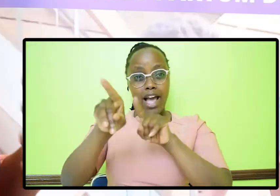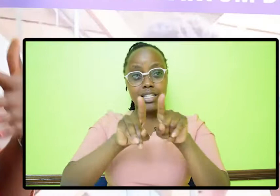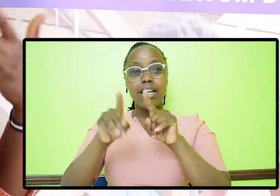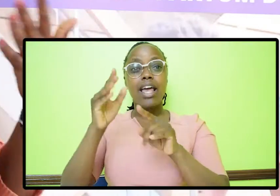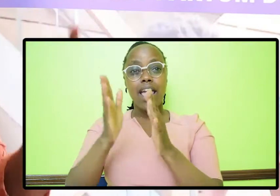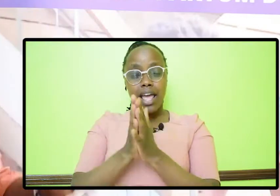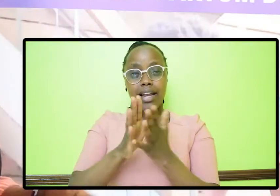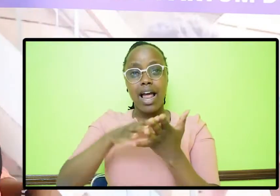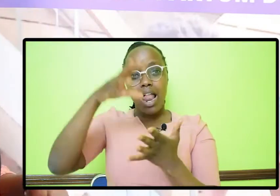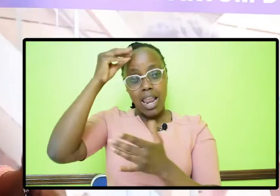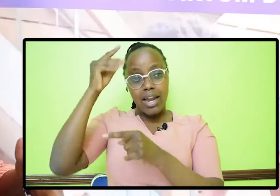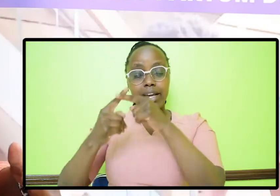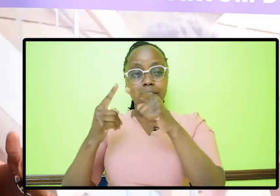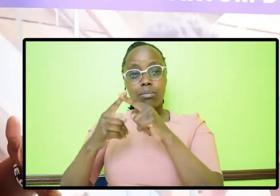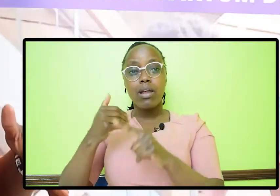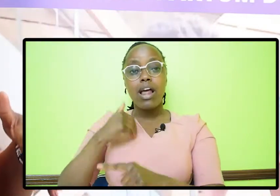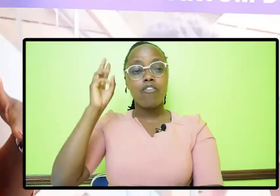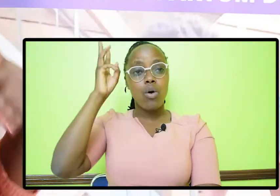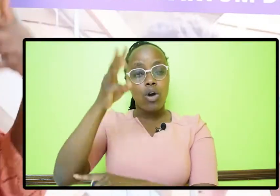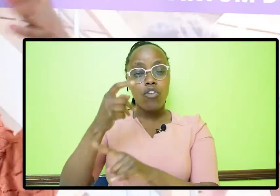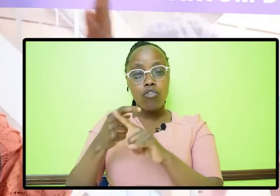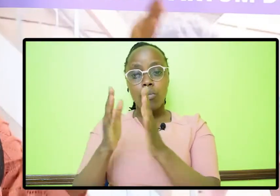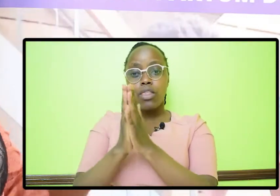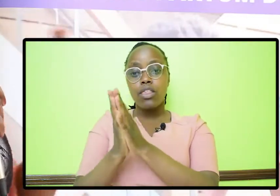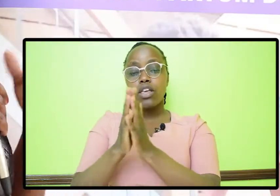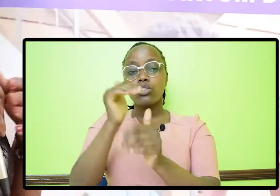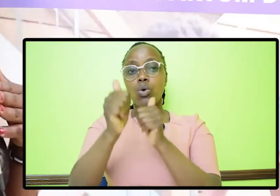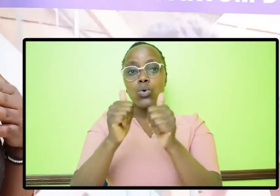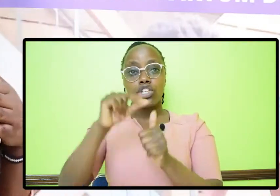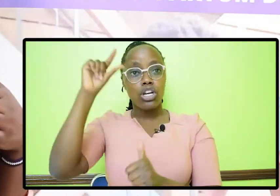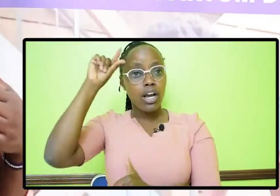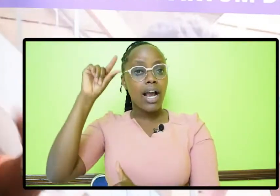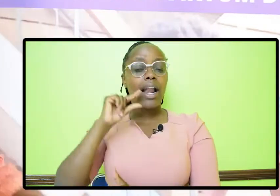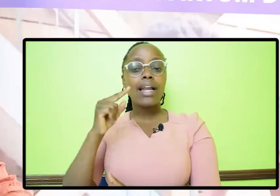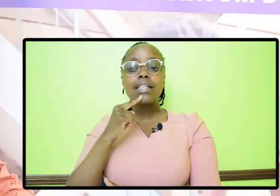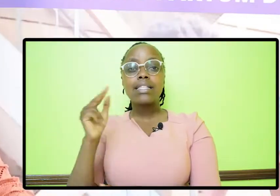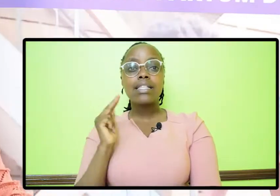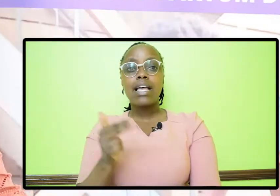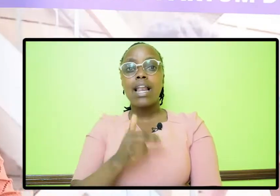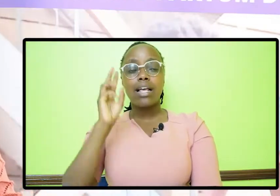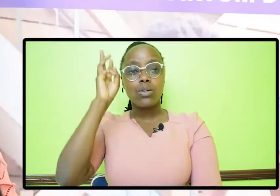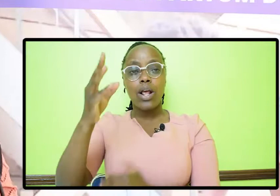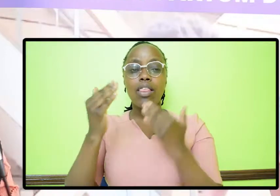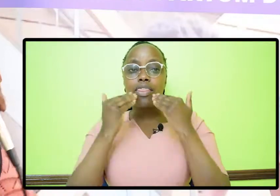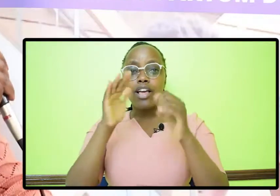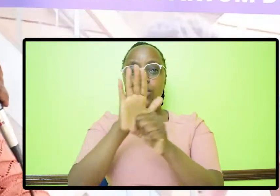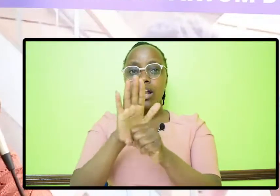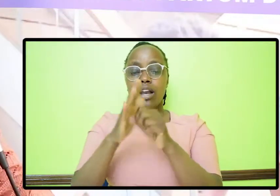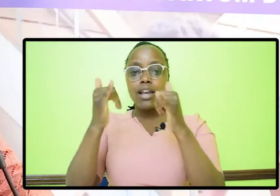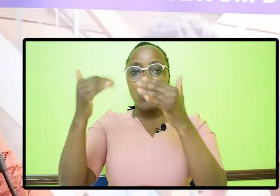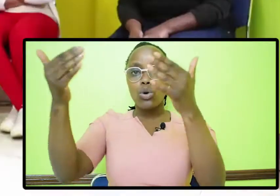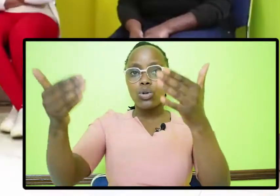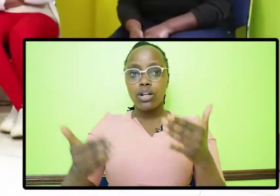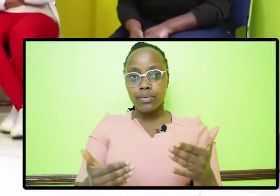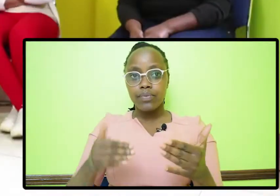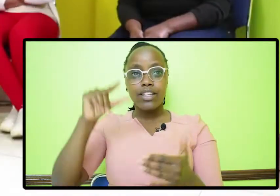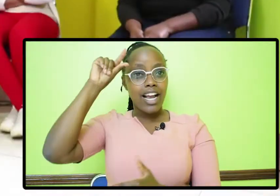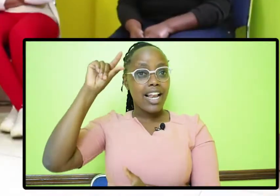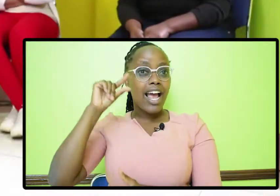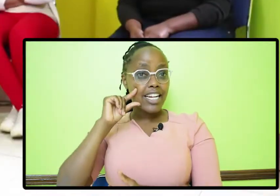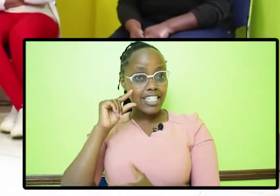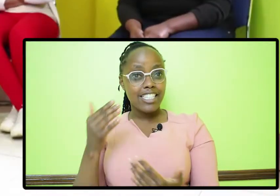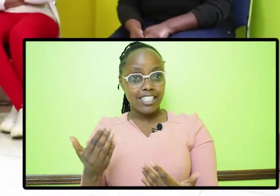be a journey and will be a learning experience from the story that Gladys will give us. Thank you very much, and I want to